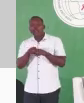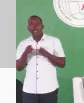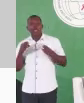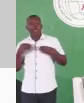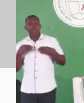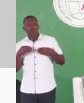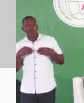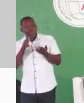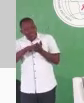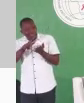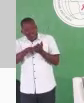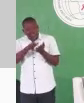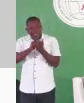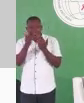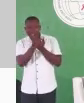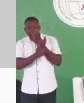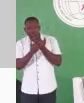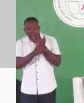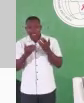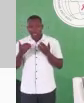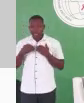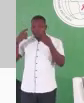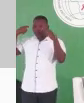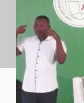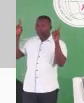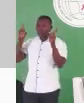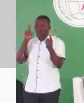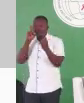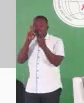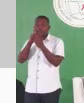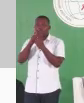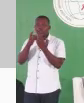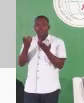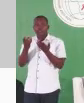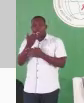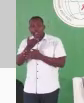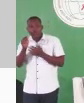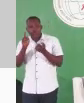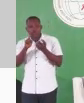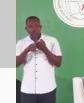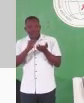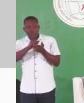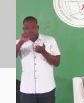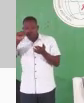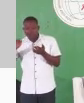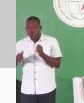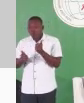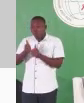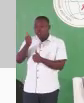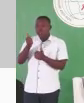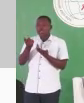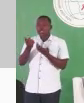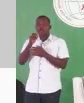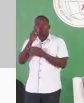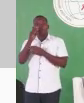a country has successfully met the criteria for elimination, which were set by